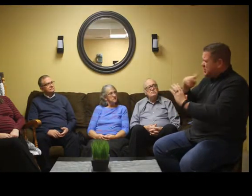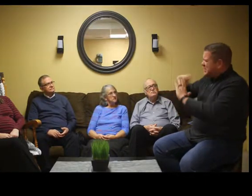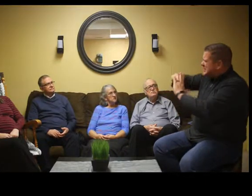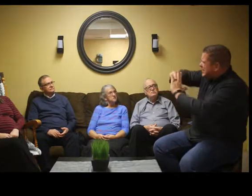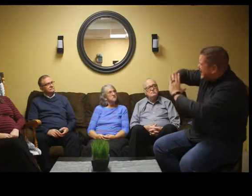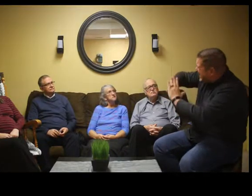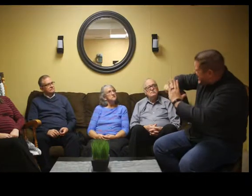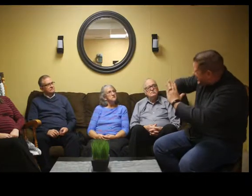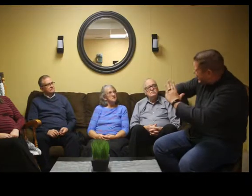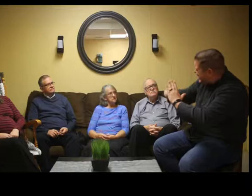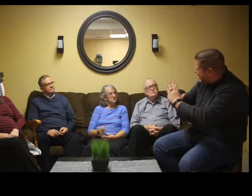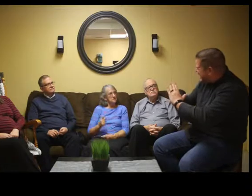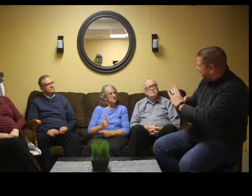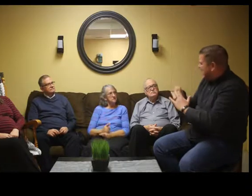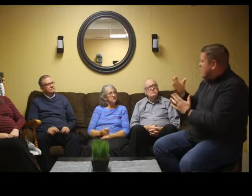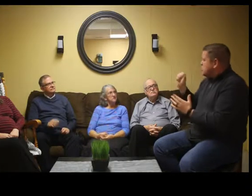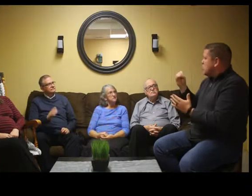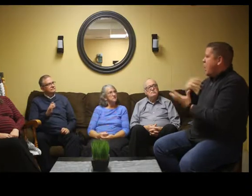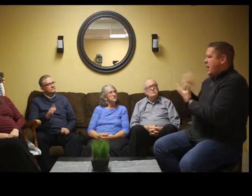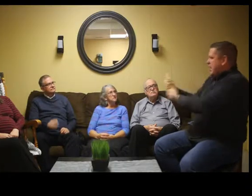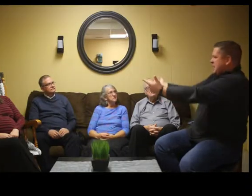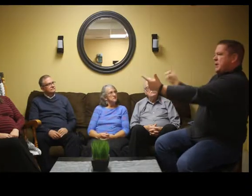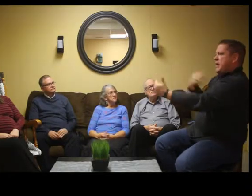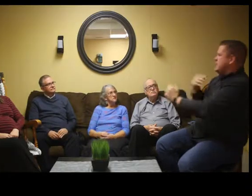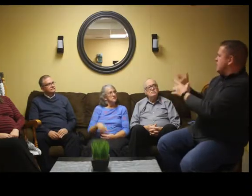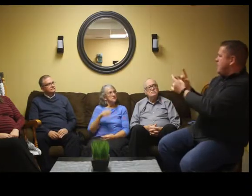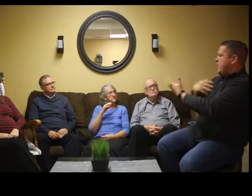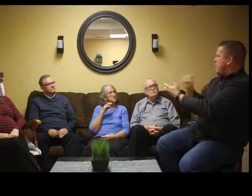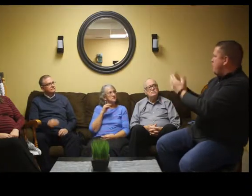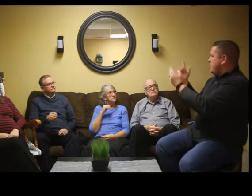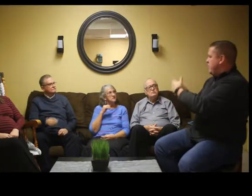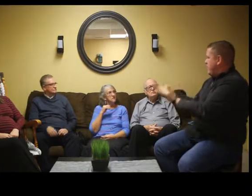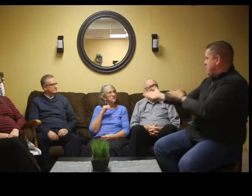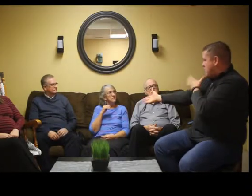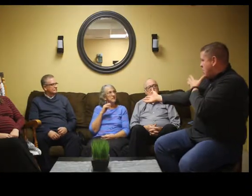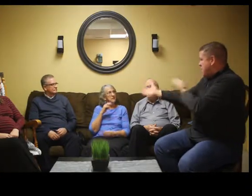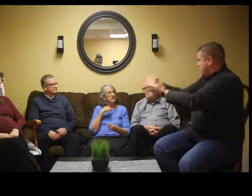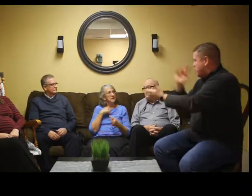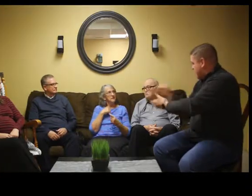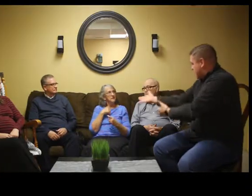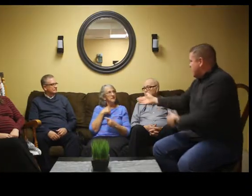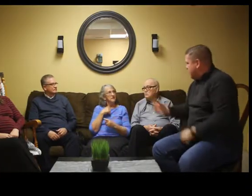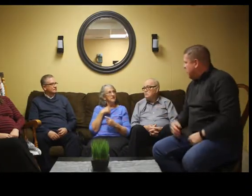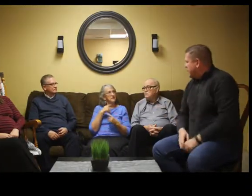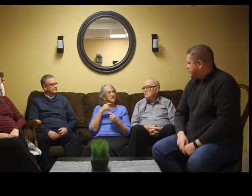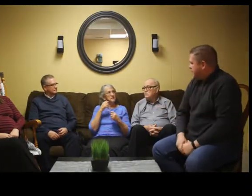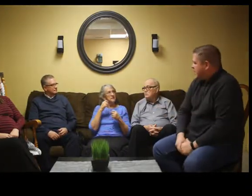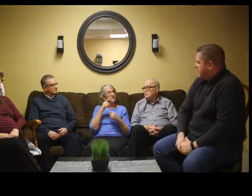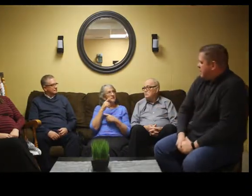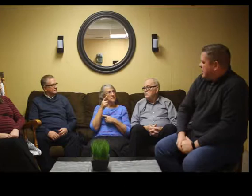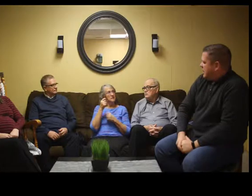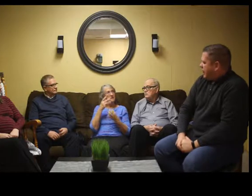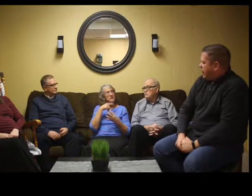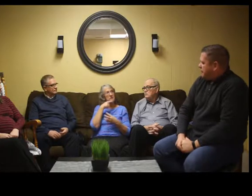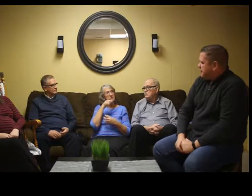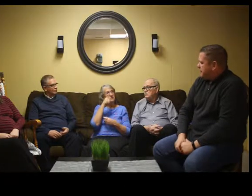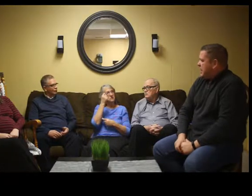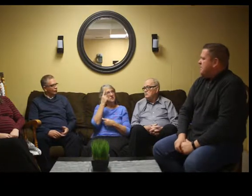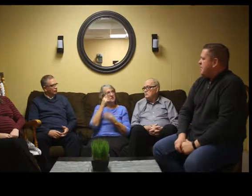is key, key. So anybody has a comment, I'm open to that. Mom and then Uncle Ray. Mom, many, many hearing